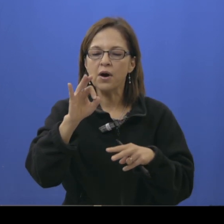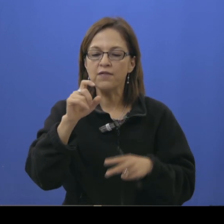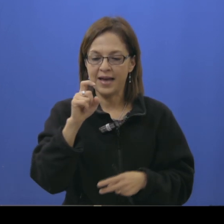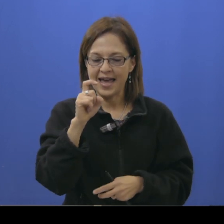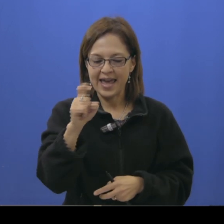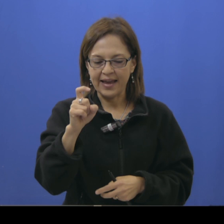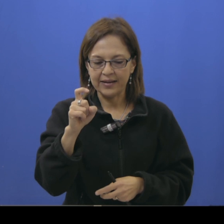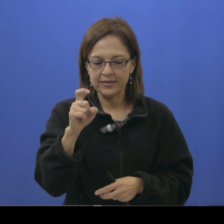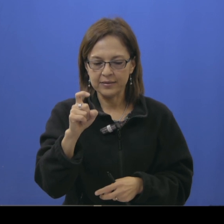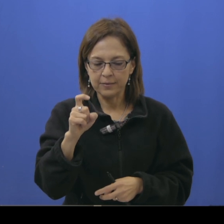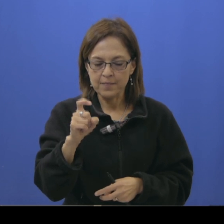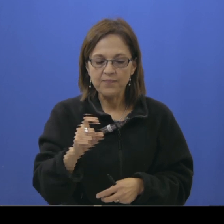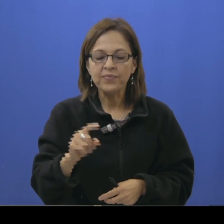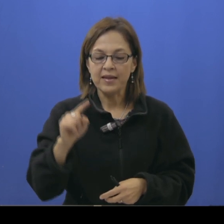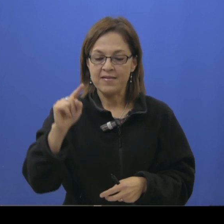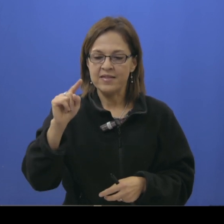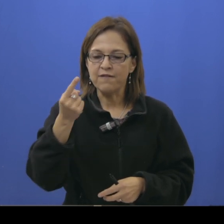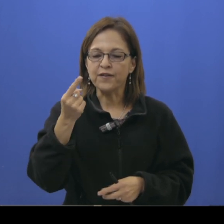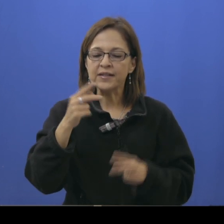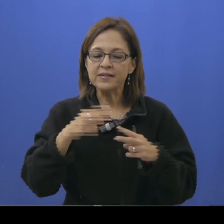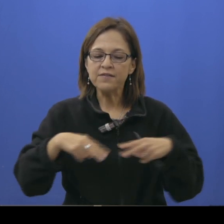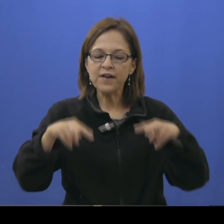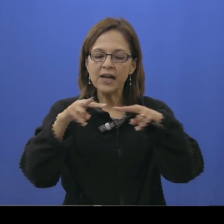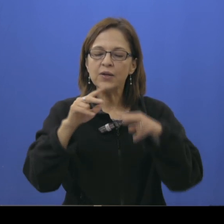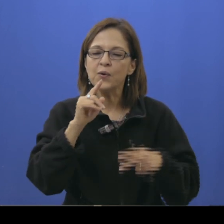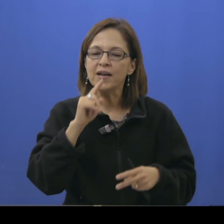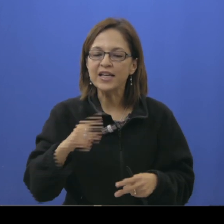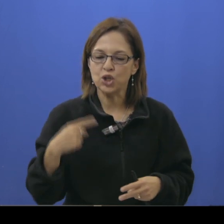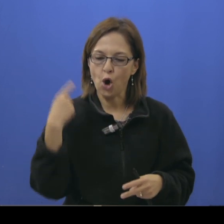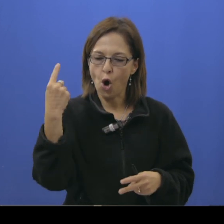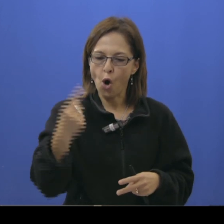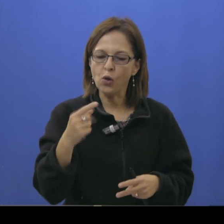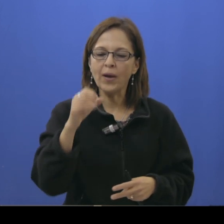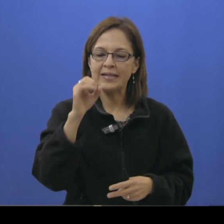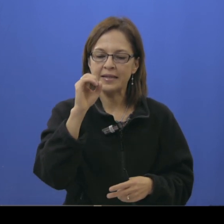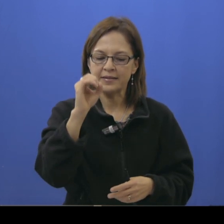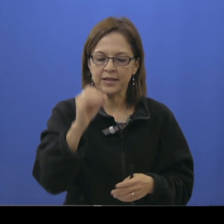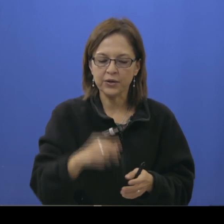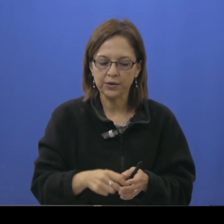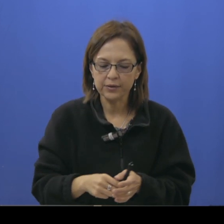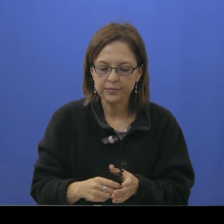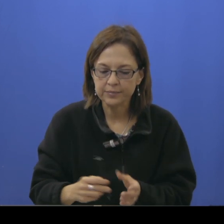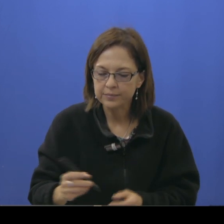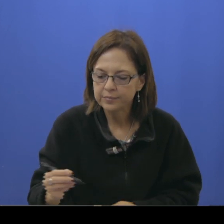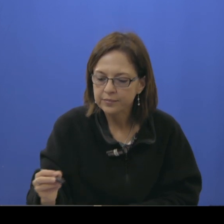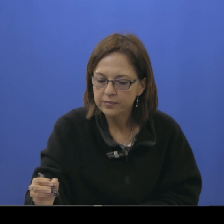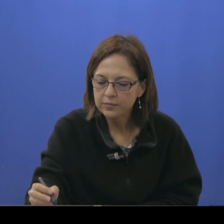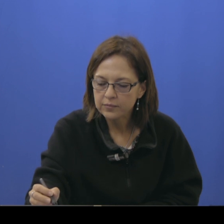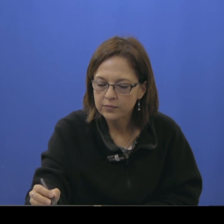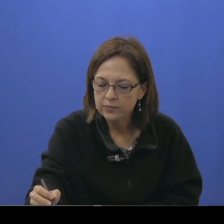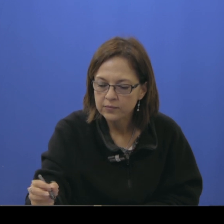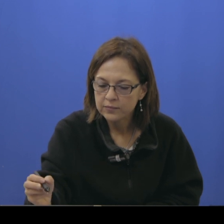values of x. The first value is always 0.